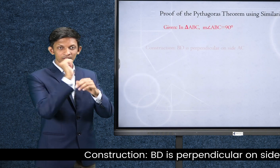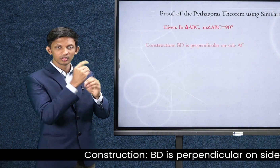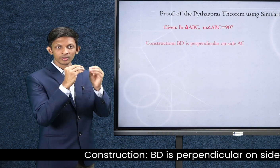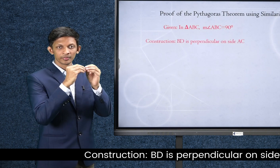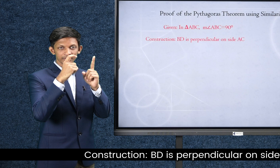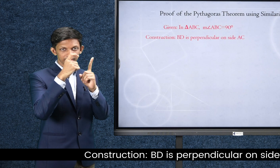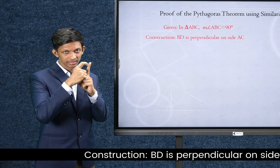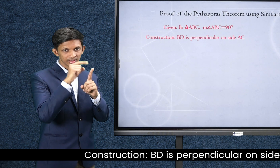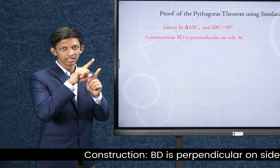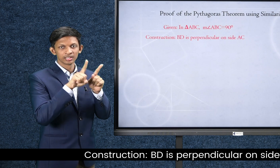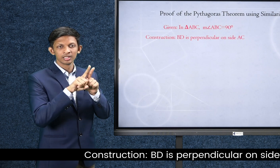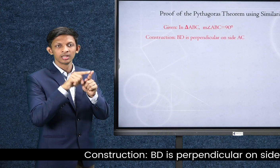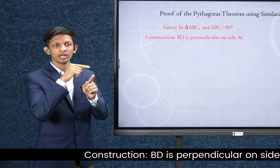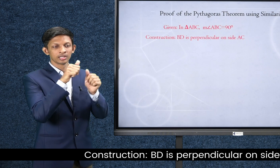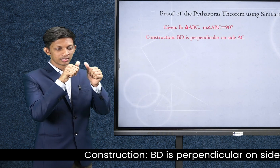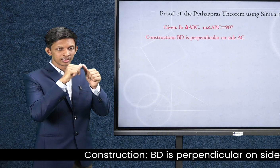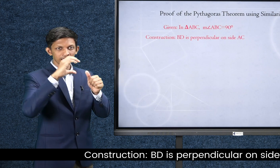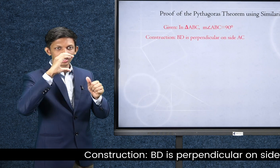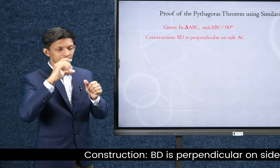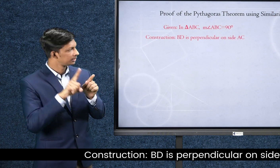Construction: BD is perpendicular on side AC.